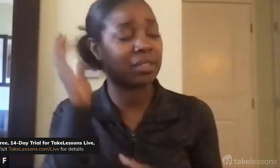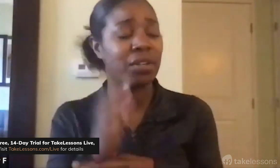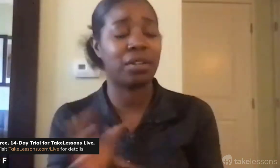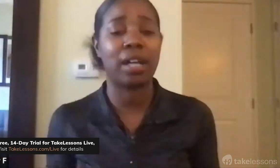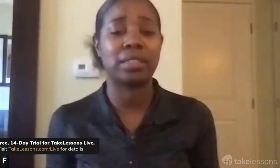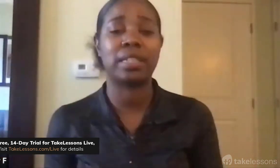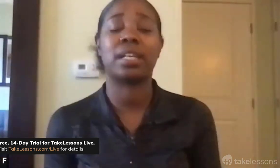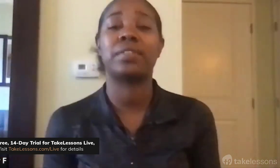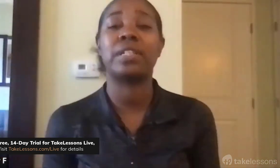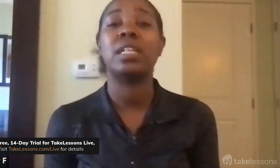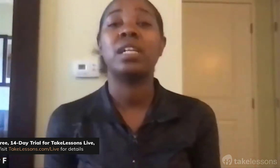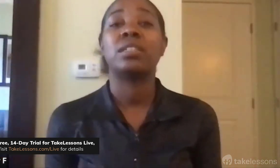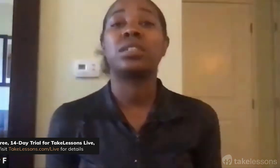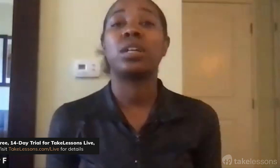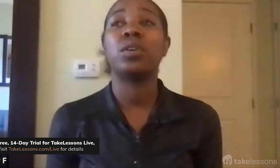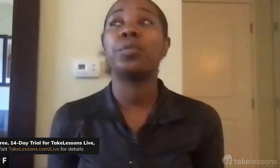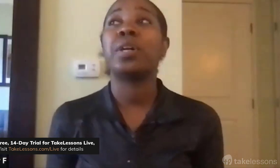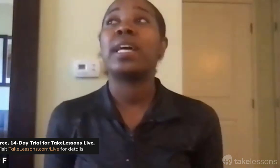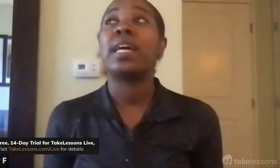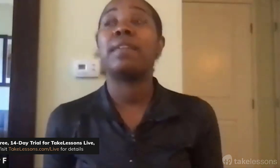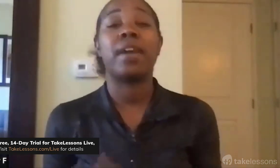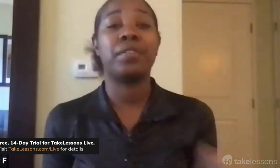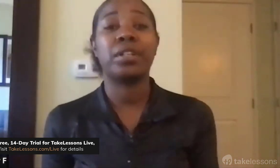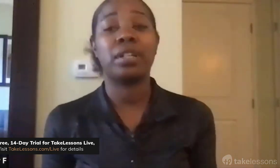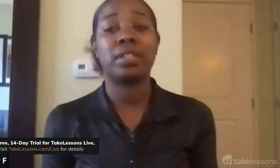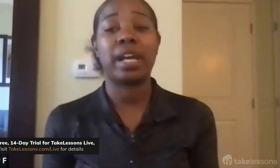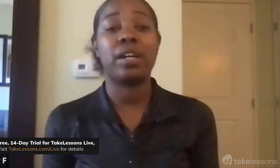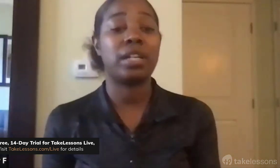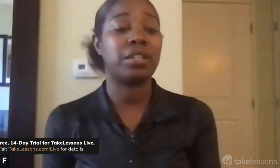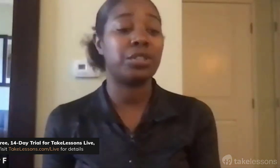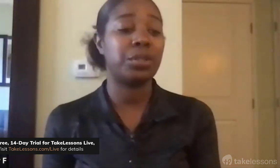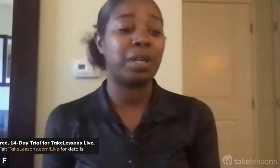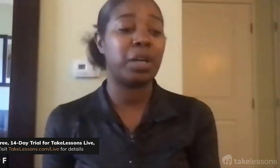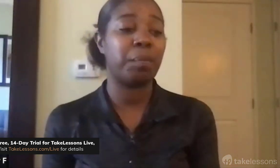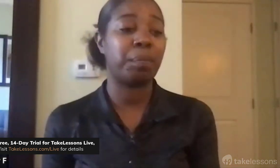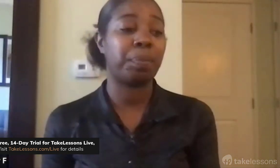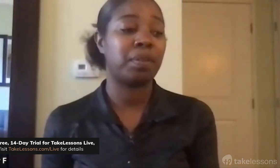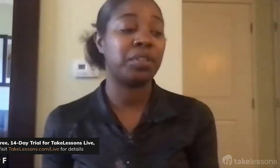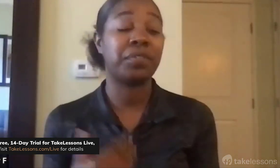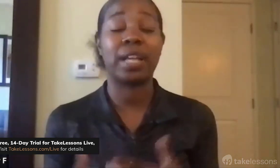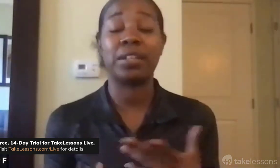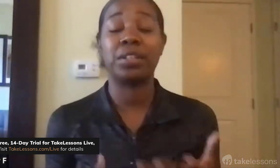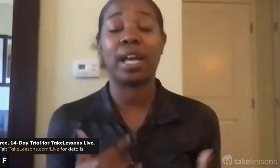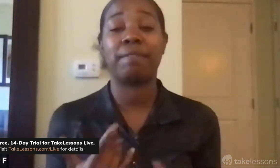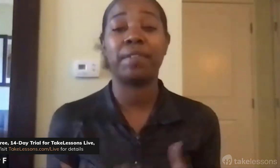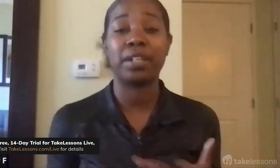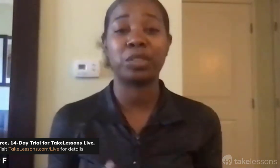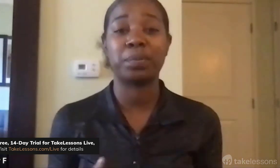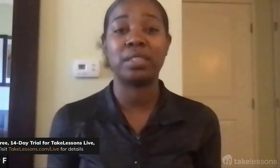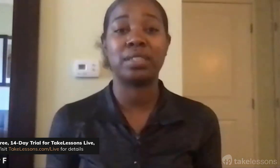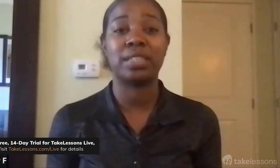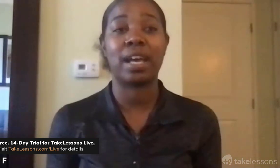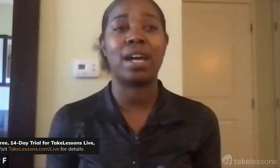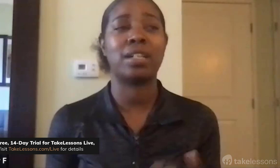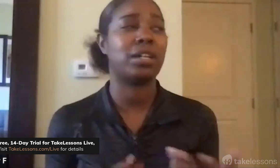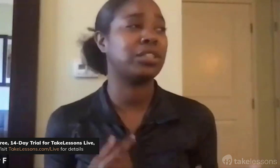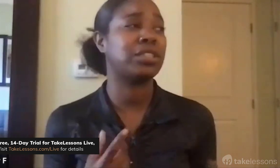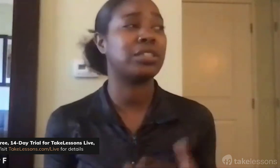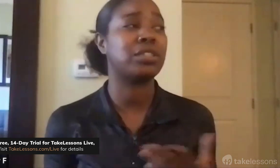the whole context of it. So if ever you're in doubt and you feel like you got finger spelling down, or you just don't